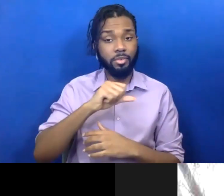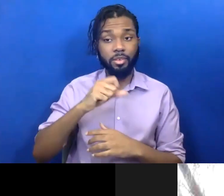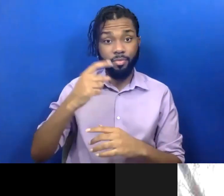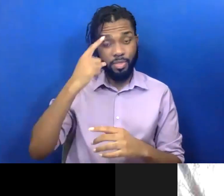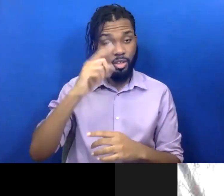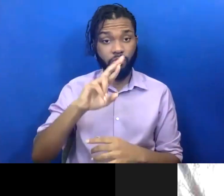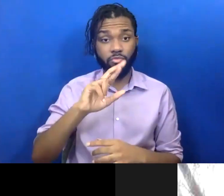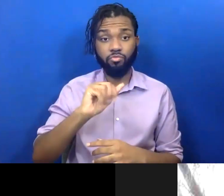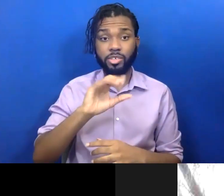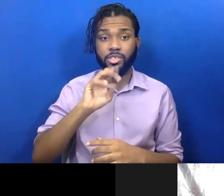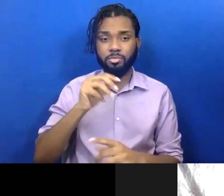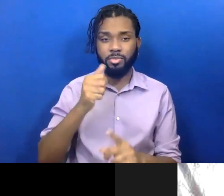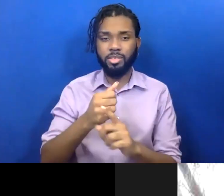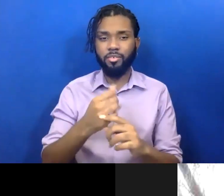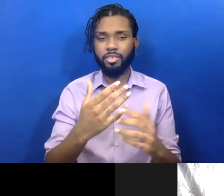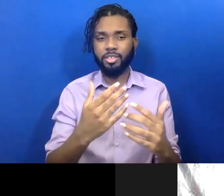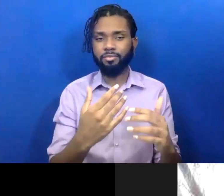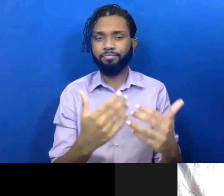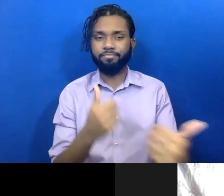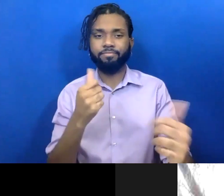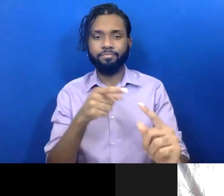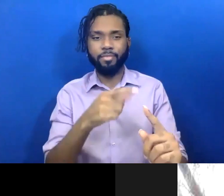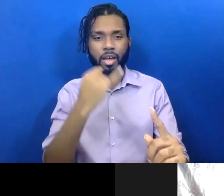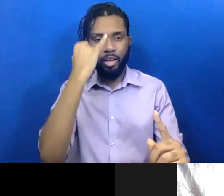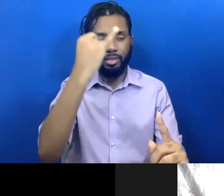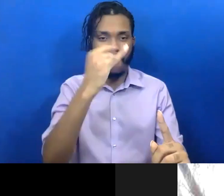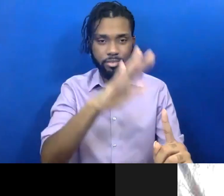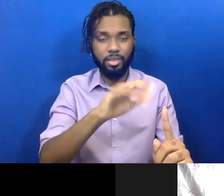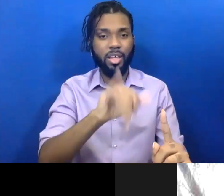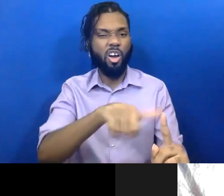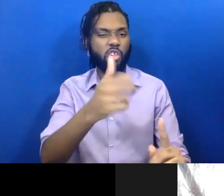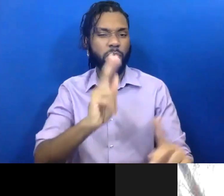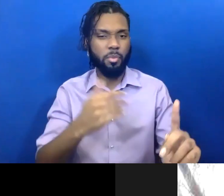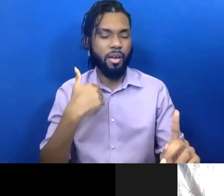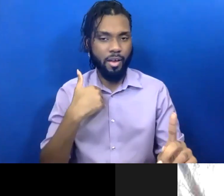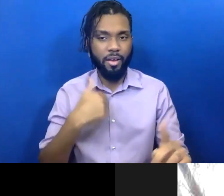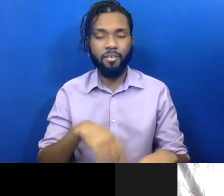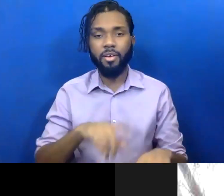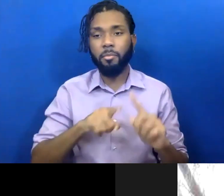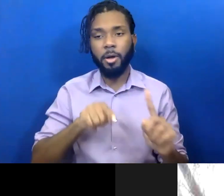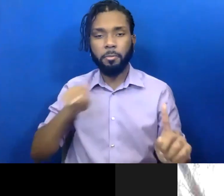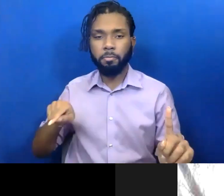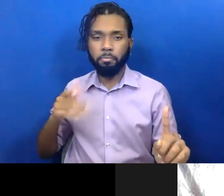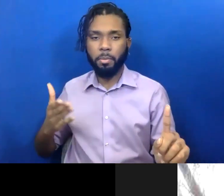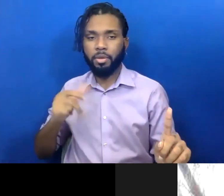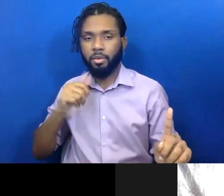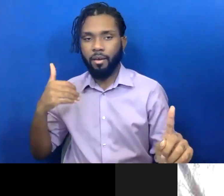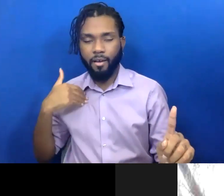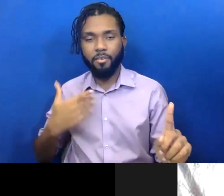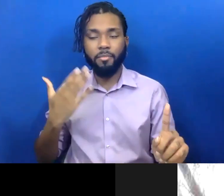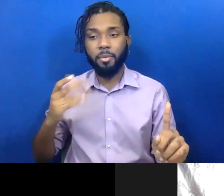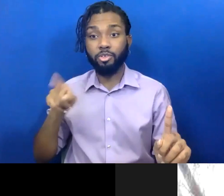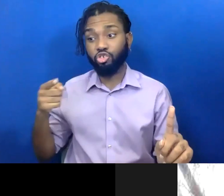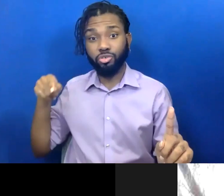individual ideology, something that other people have that any given person would not have, except maybe sort of bigoted